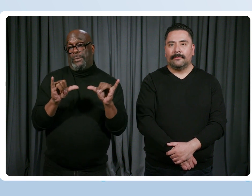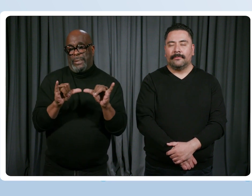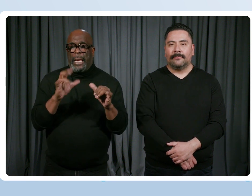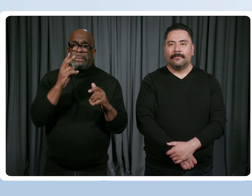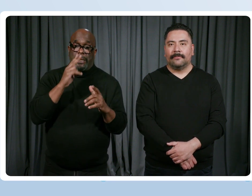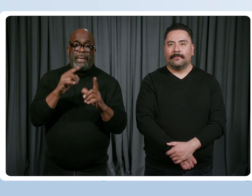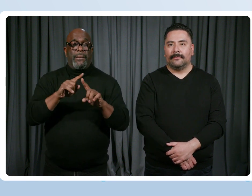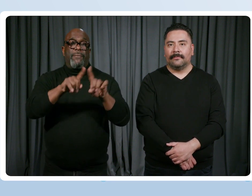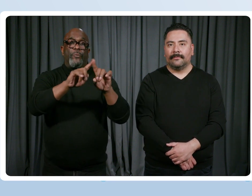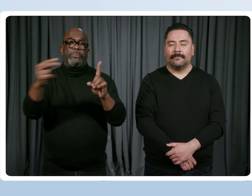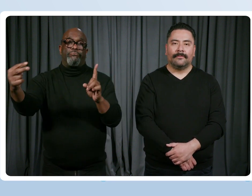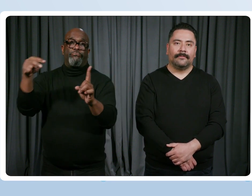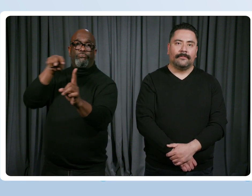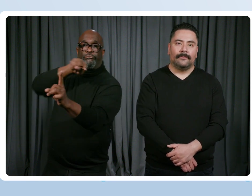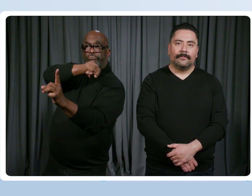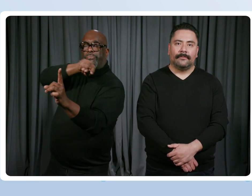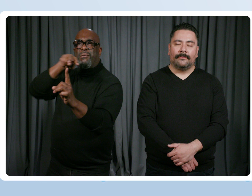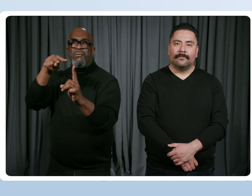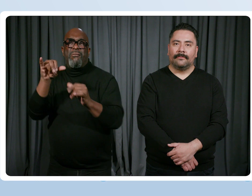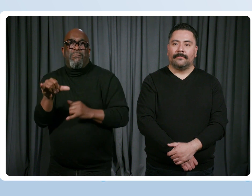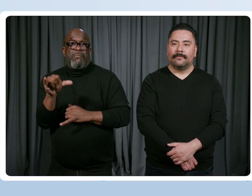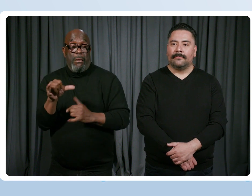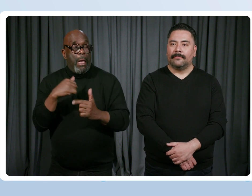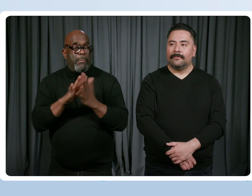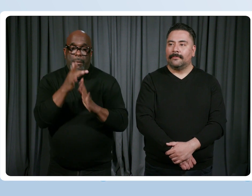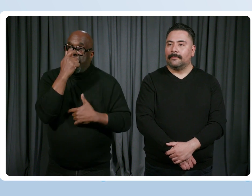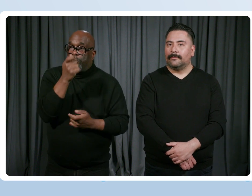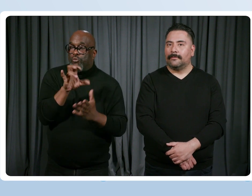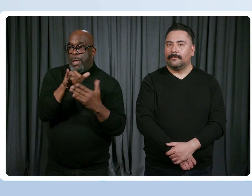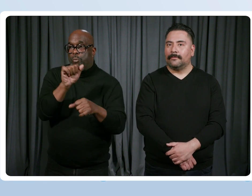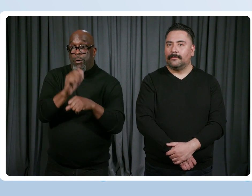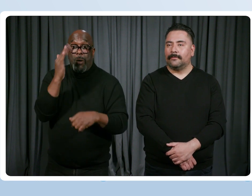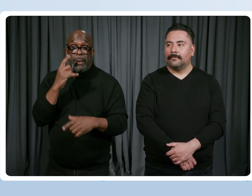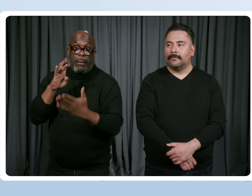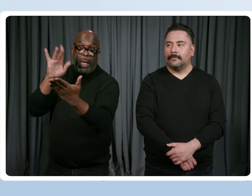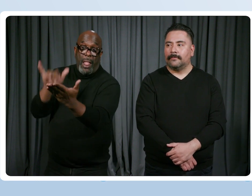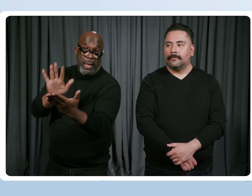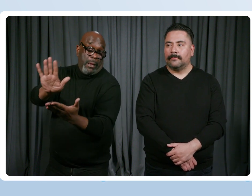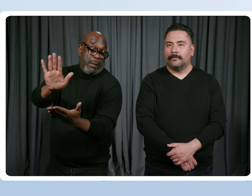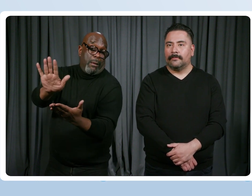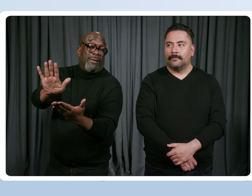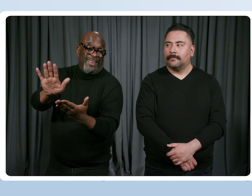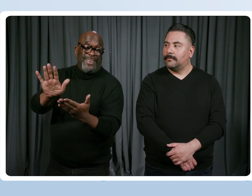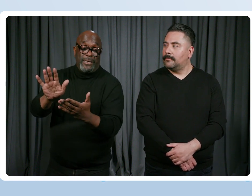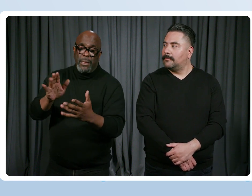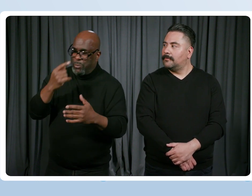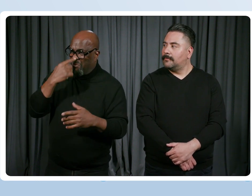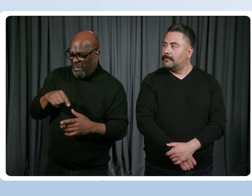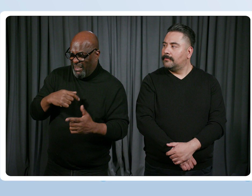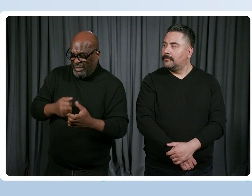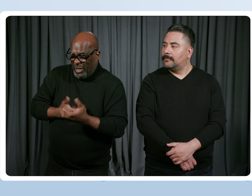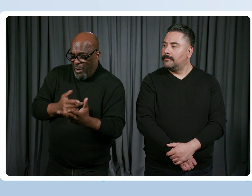different perspective. So I got interested in doing that work because of Molly's story, actually. Molly, could you maybe share about